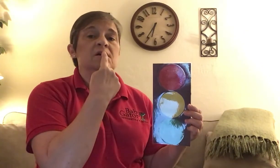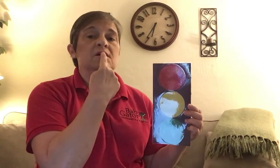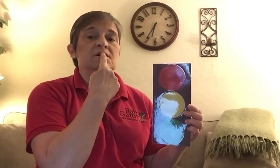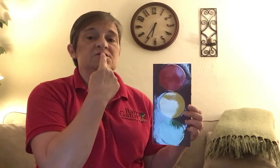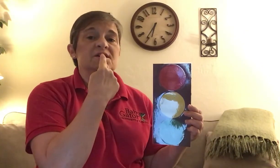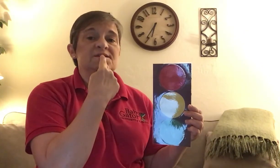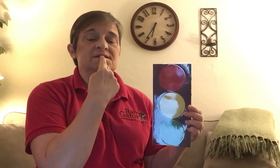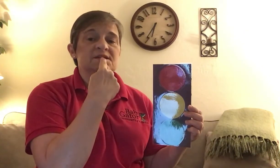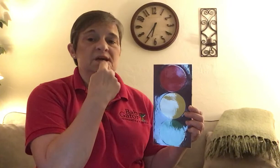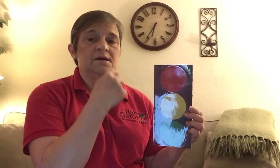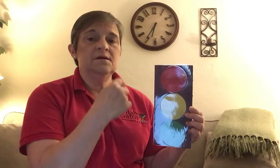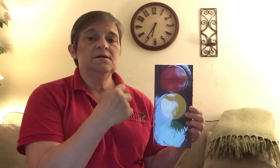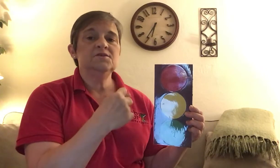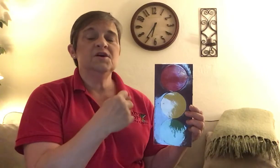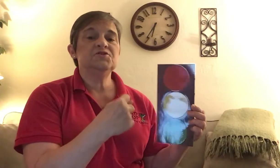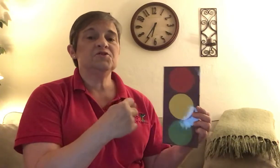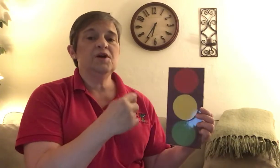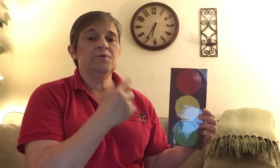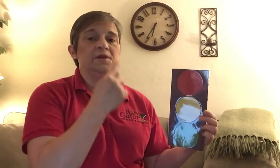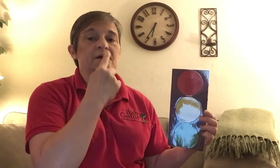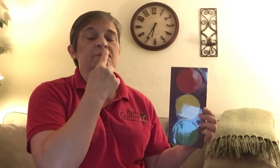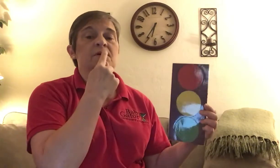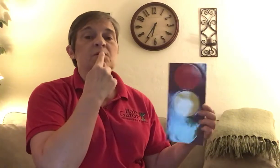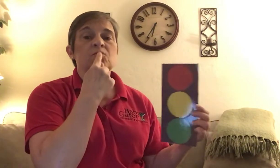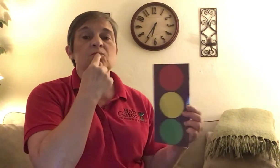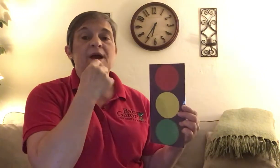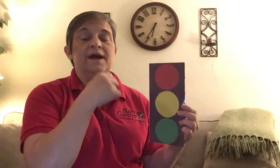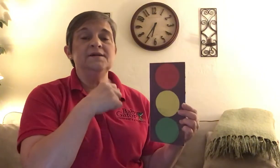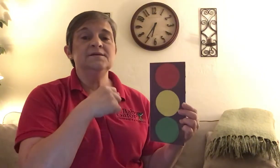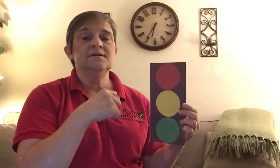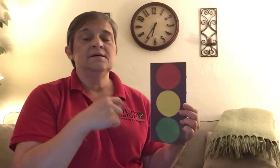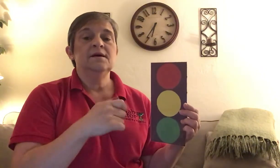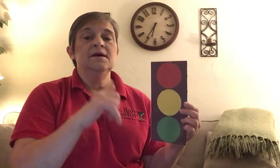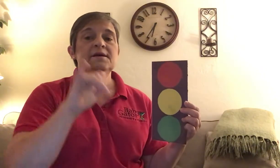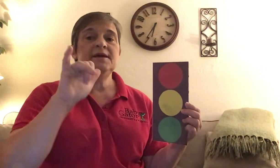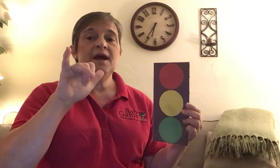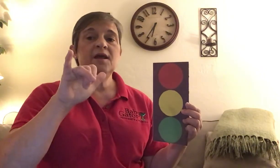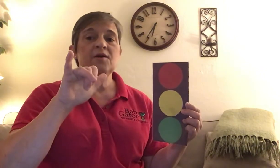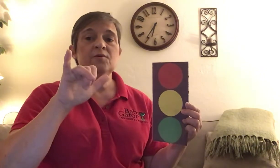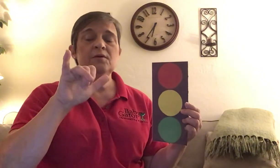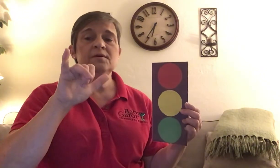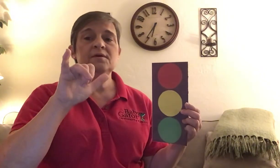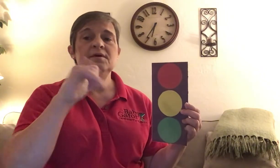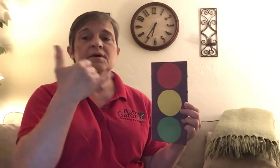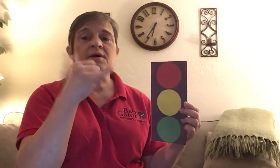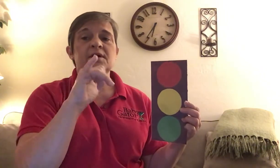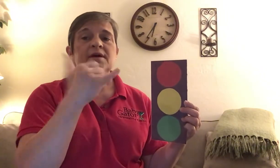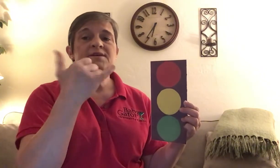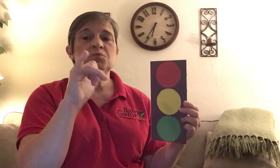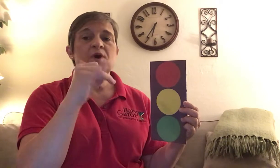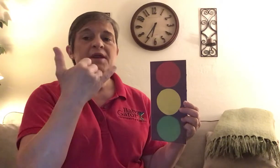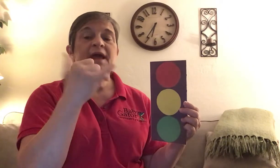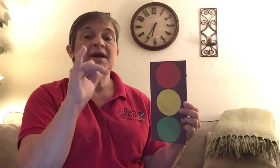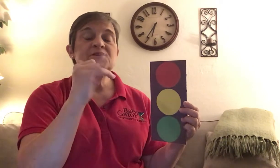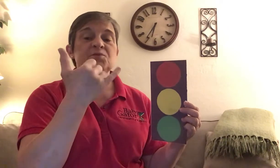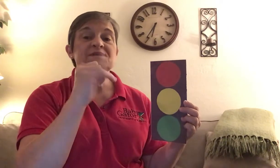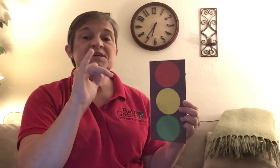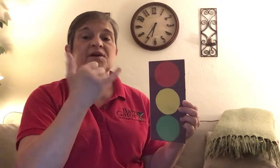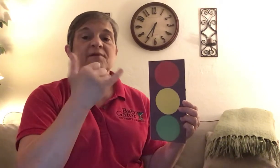and just touch your lower lip. Red. Yellow is one hand twisting around